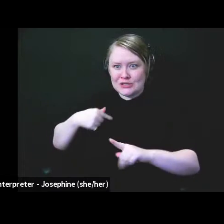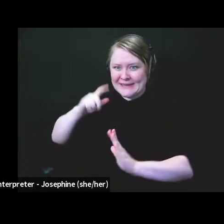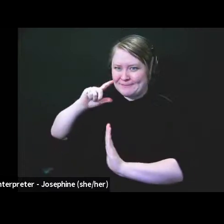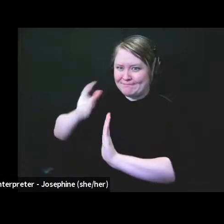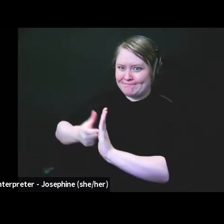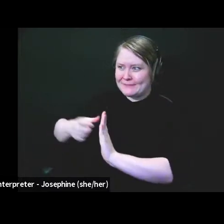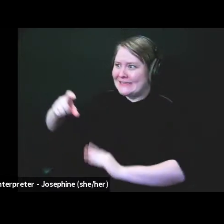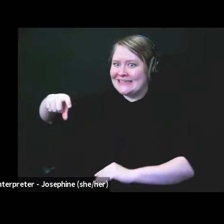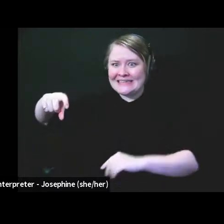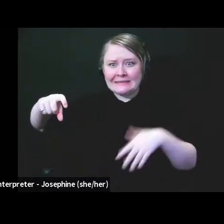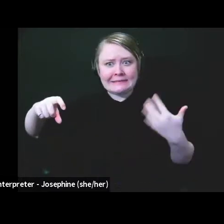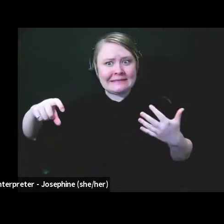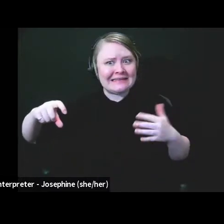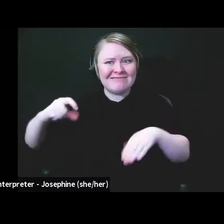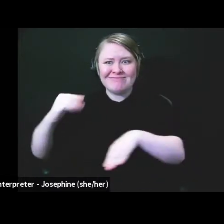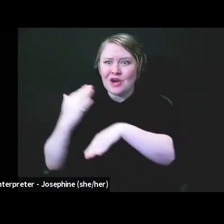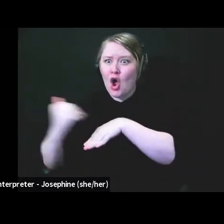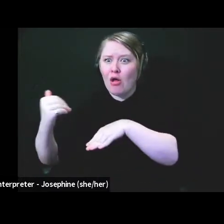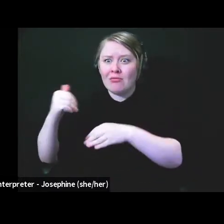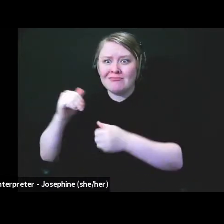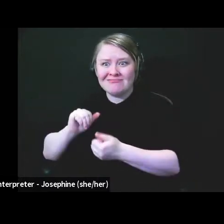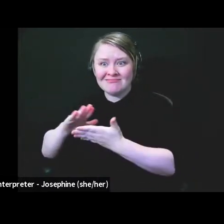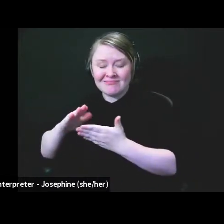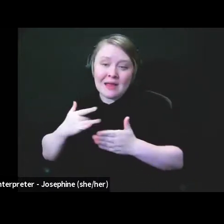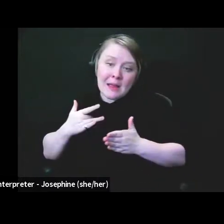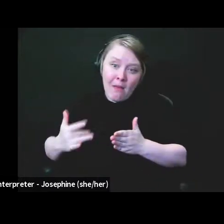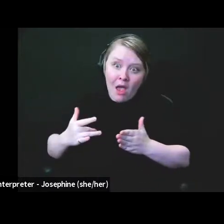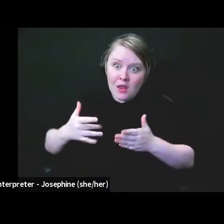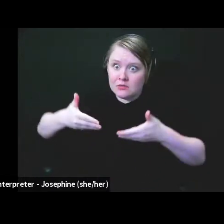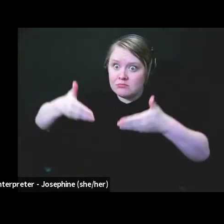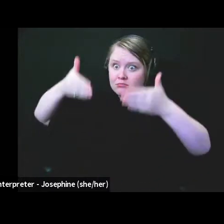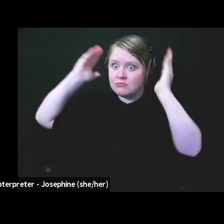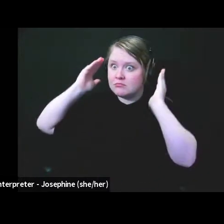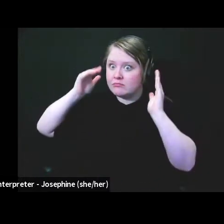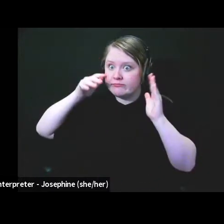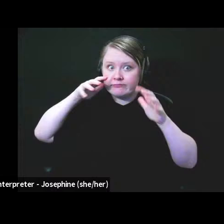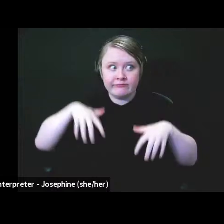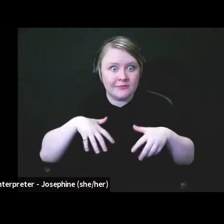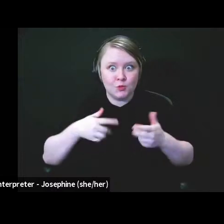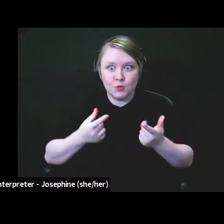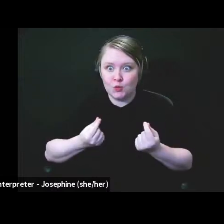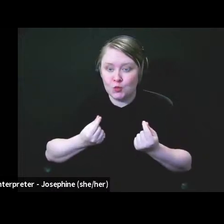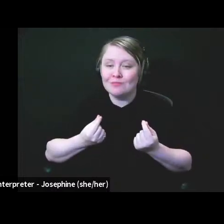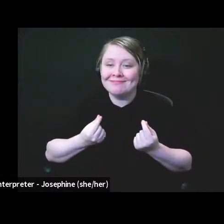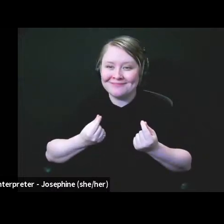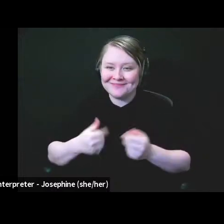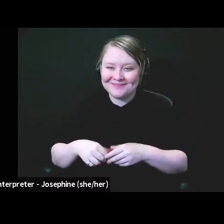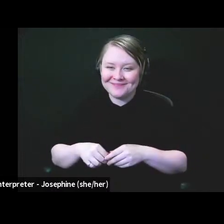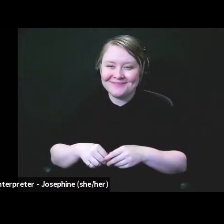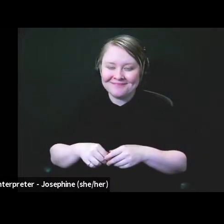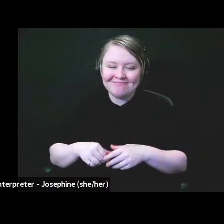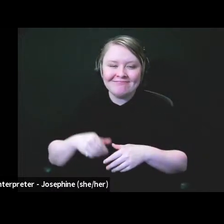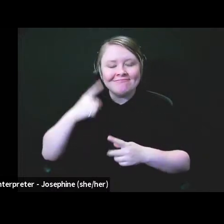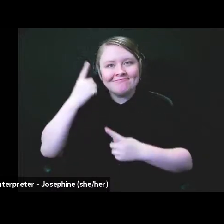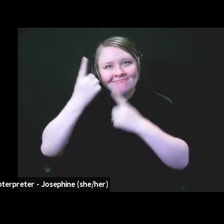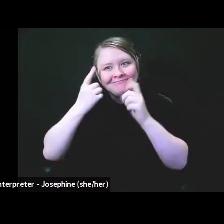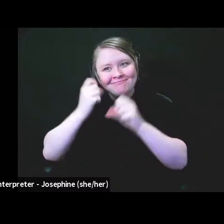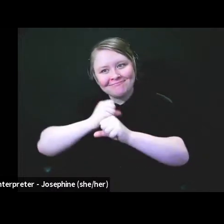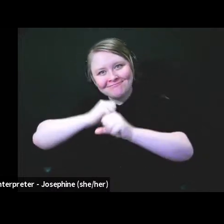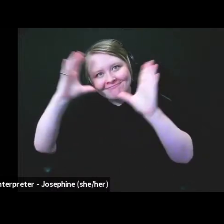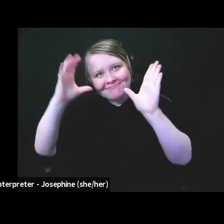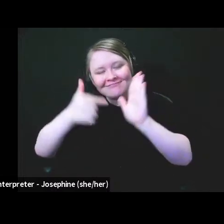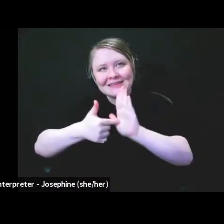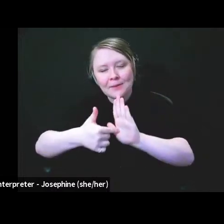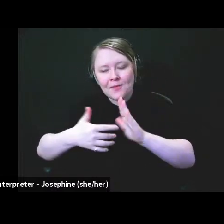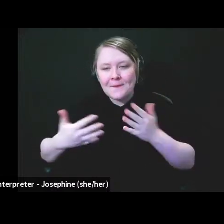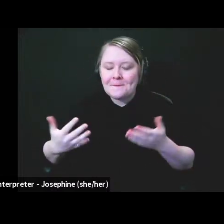called to address it, it can feel really daunting and overwhelming. I'm thinking about a number